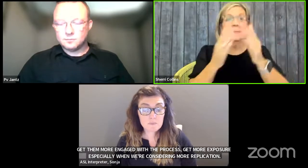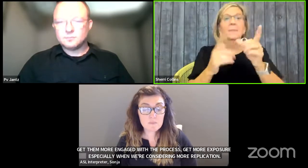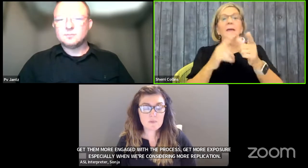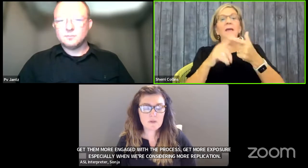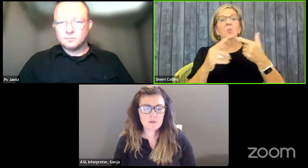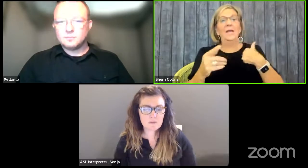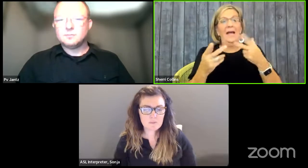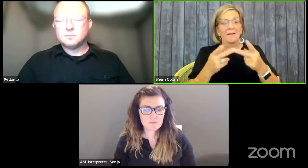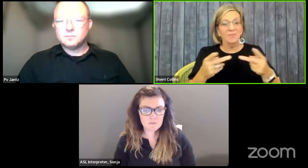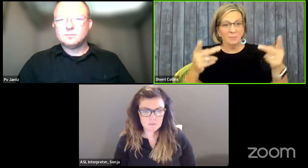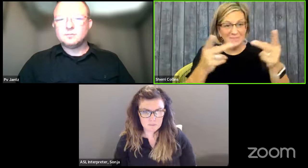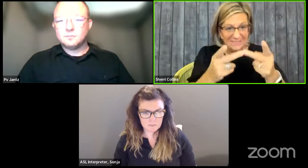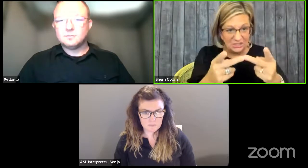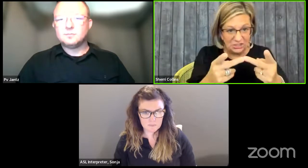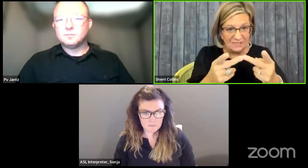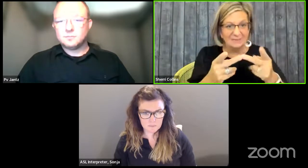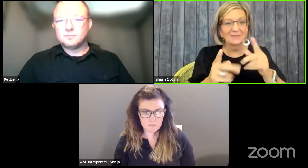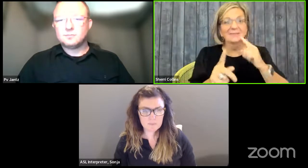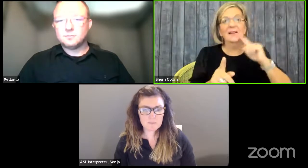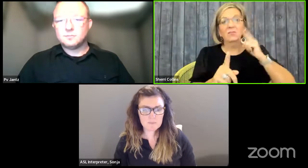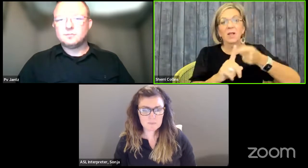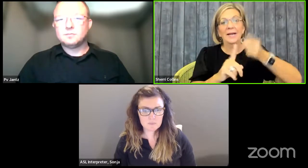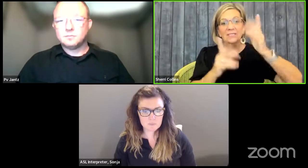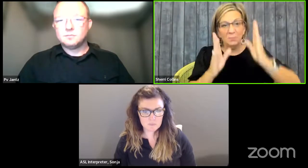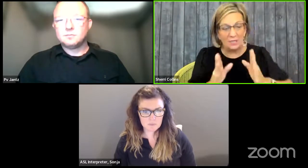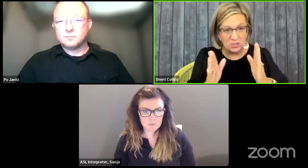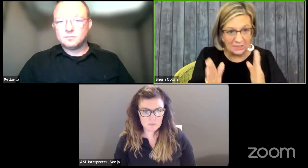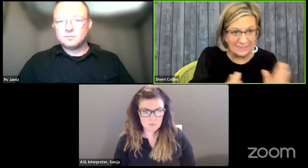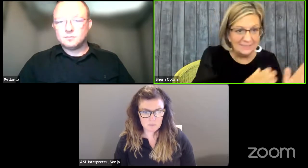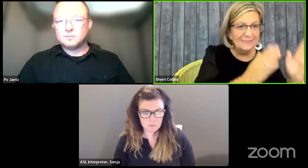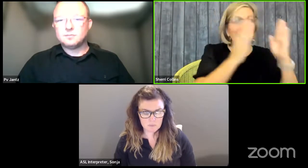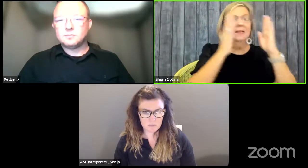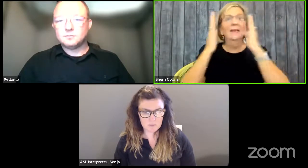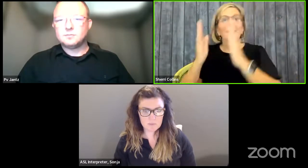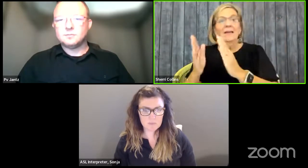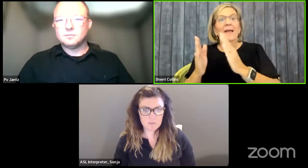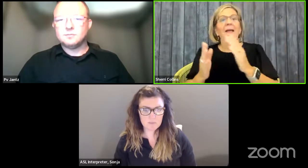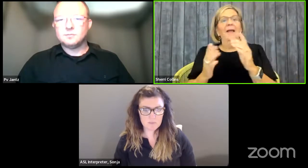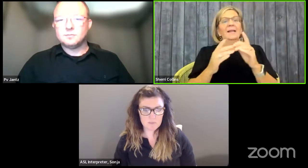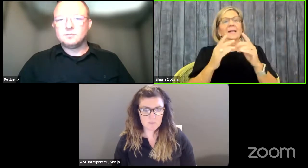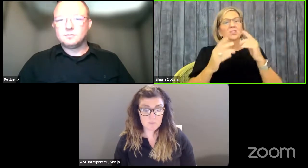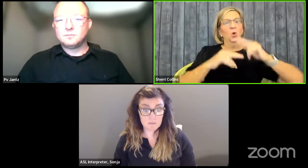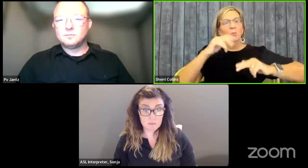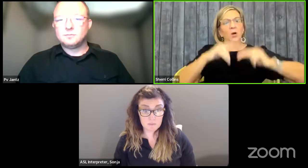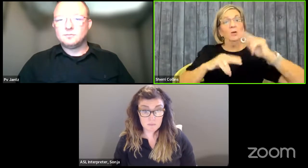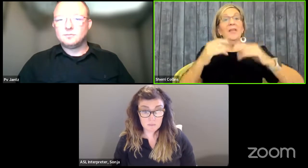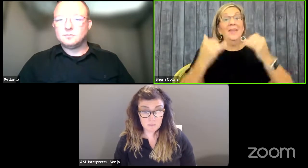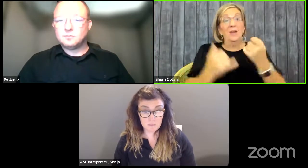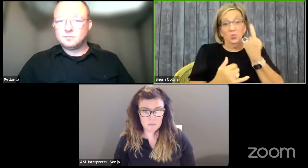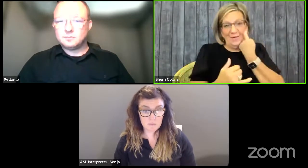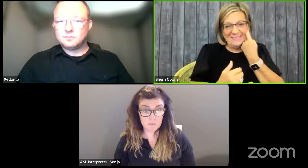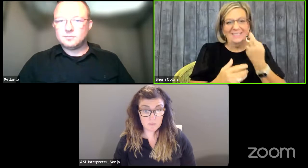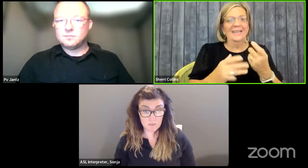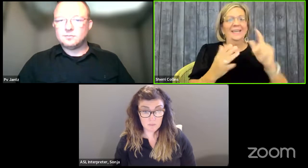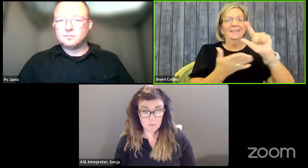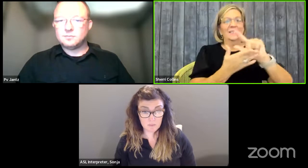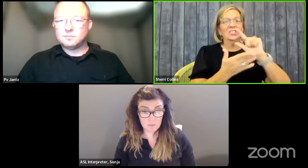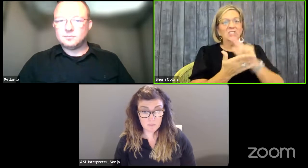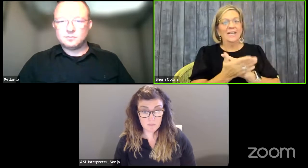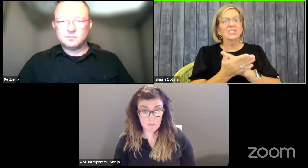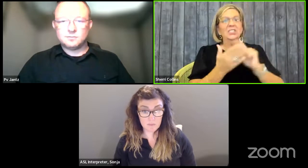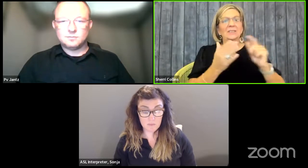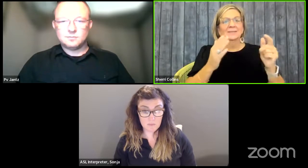money. Then we have the position, deaf-blind specialist. So we're building, and then